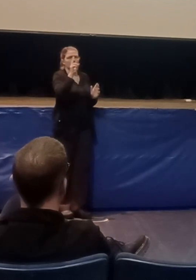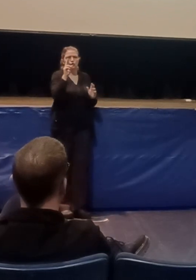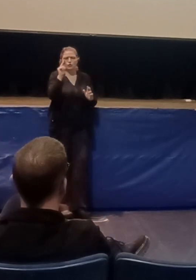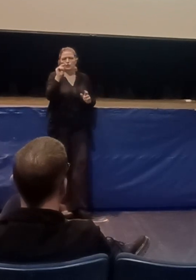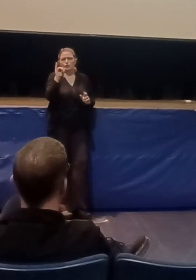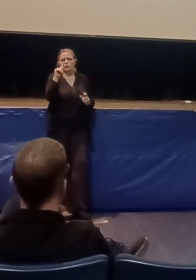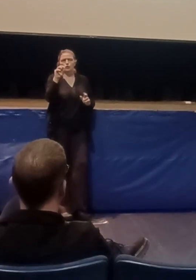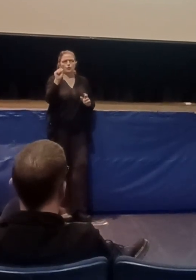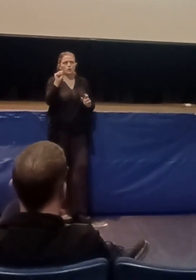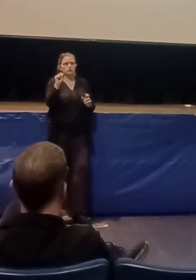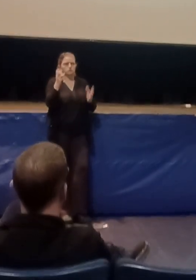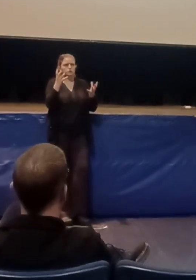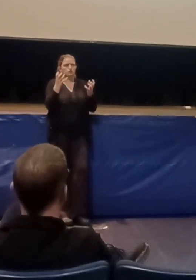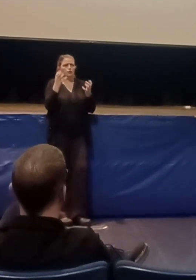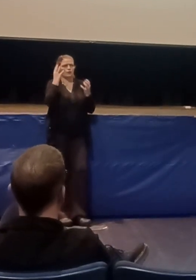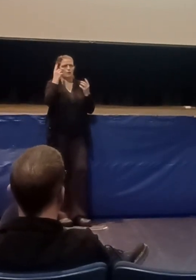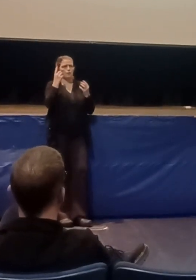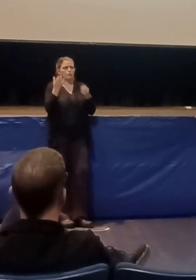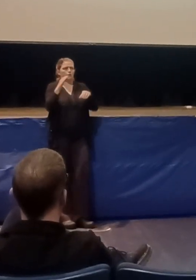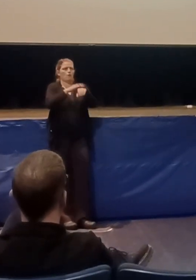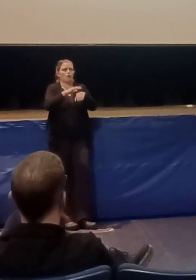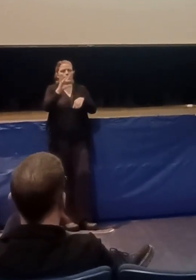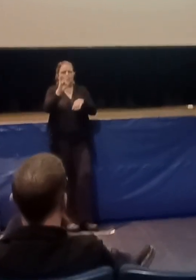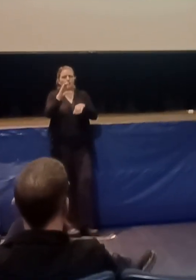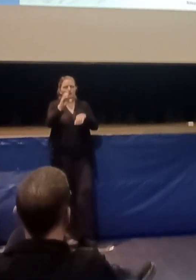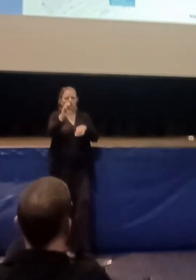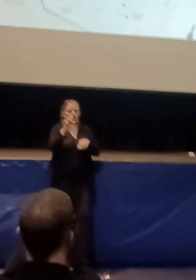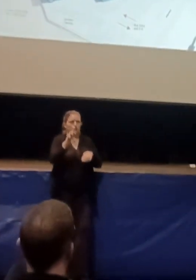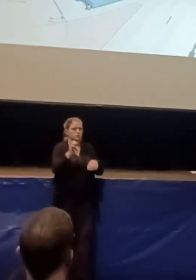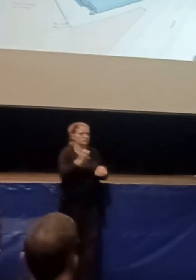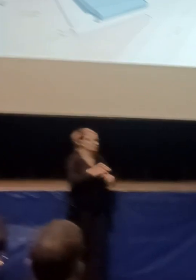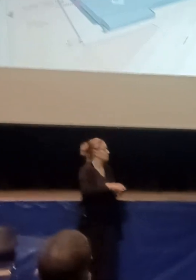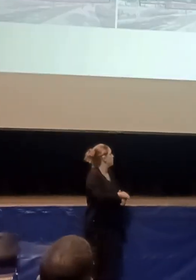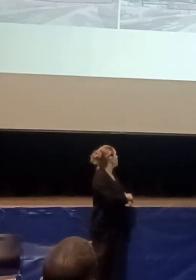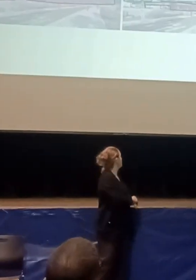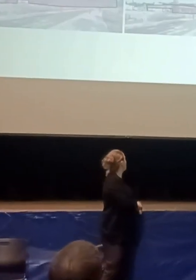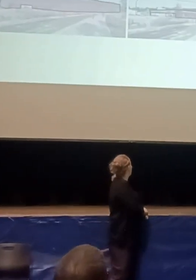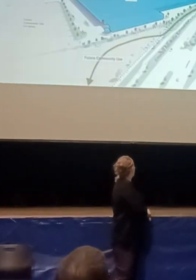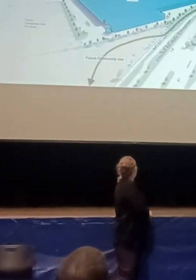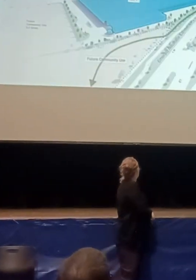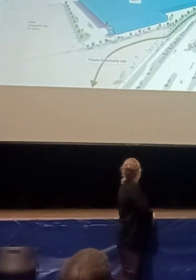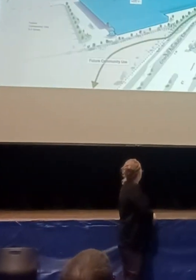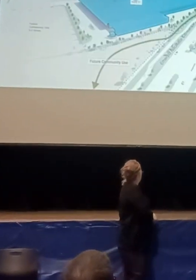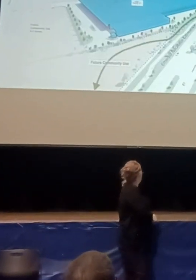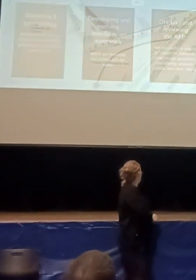thinking of putting on the 8 acres?